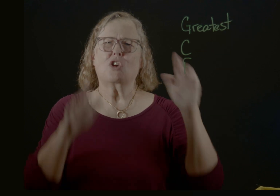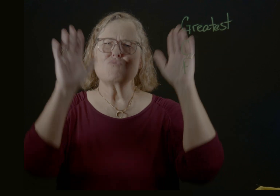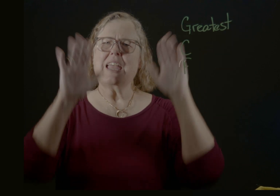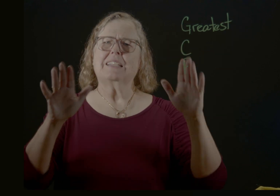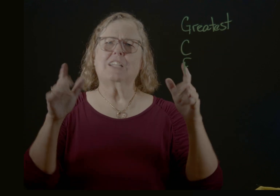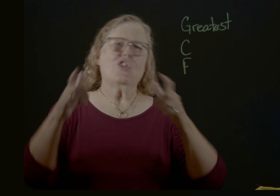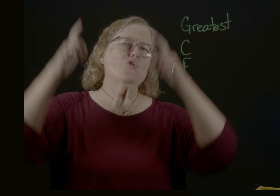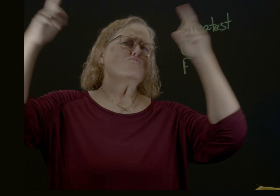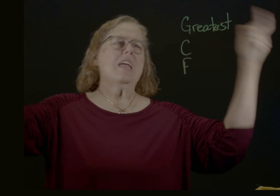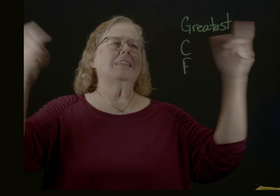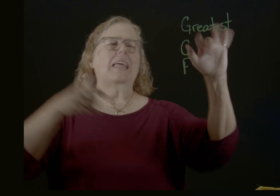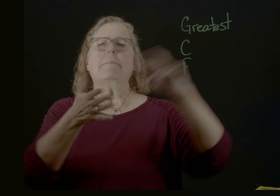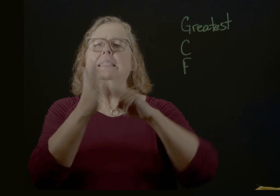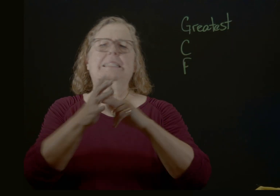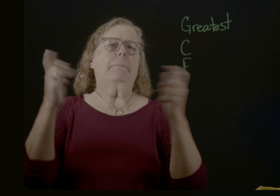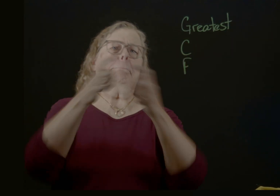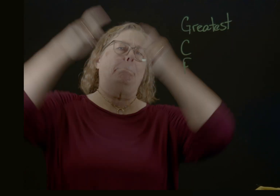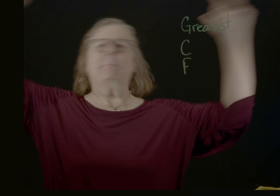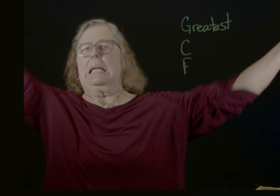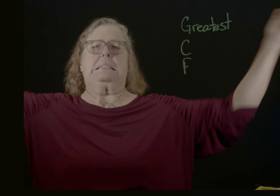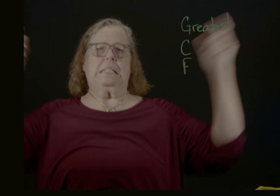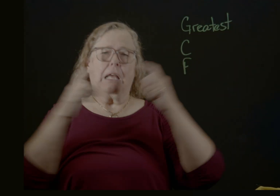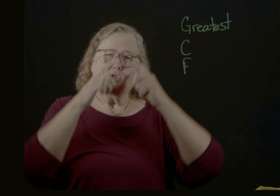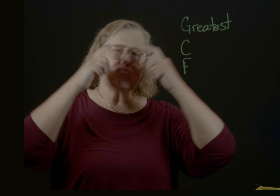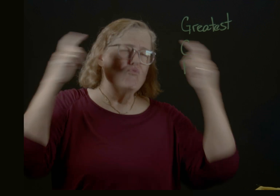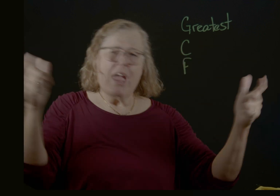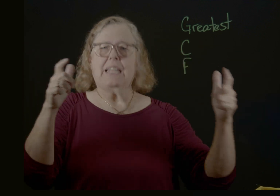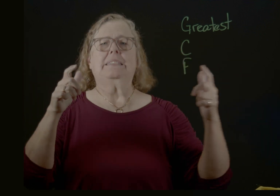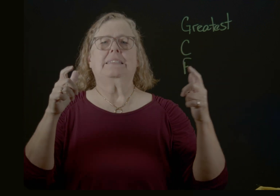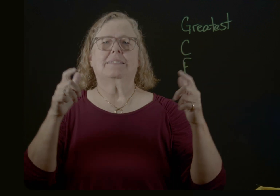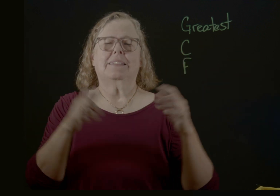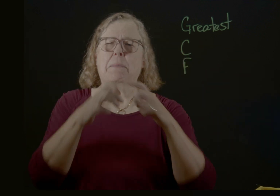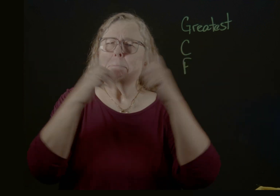Greatest. The greatest. What does that mean? It's the biggest. All right, it's the biggest.